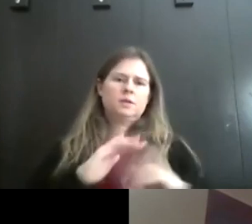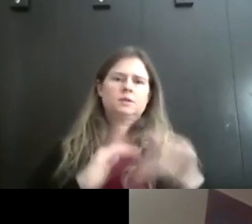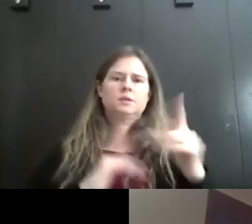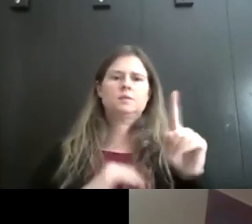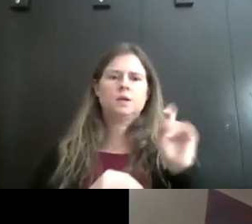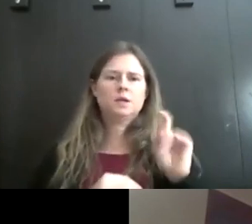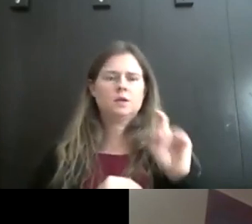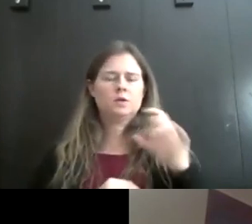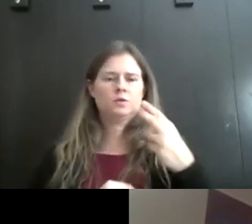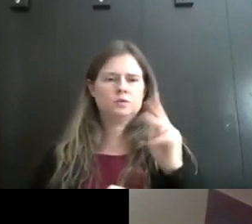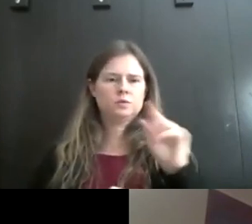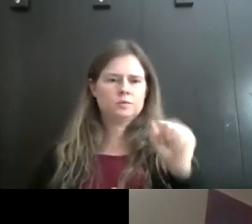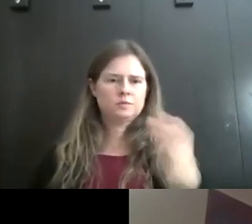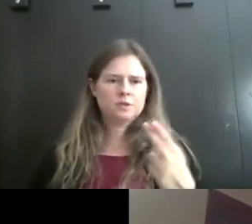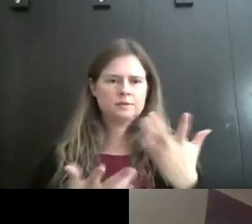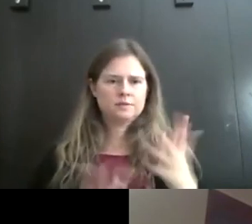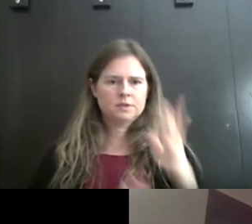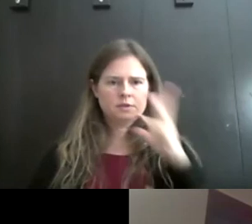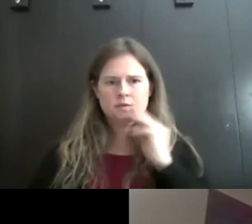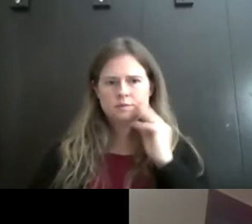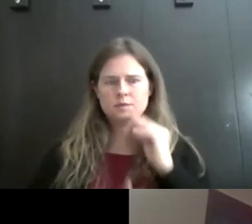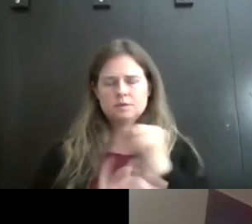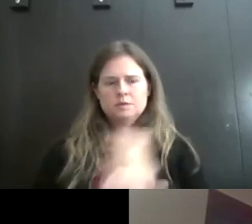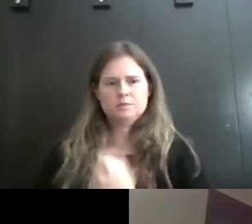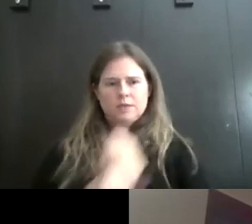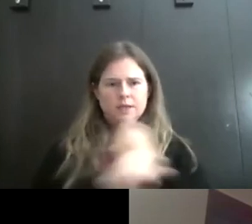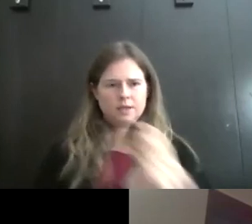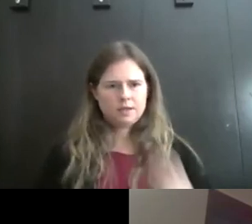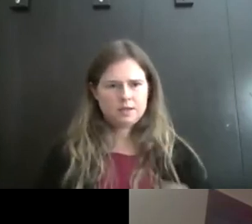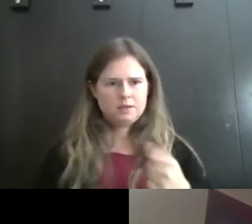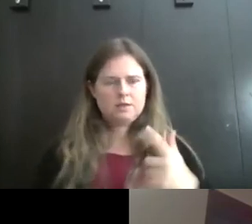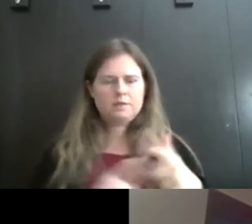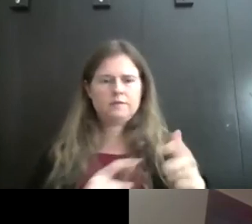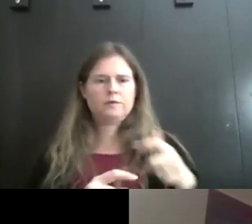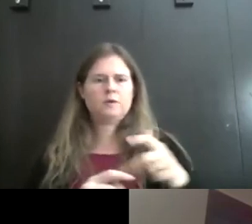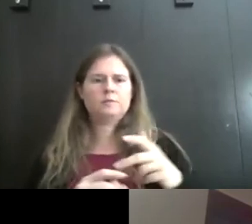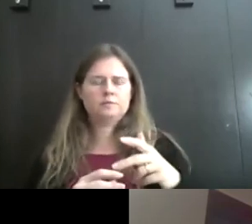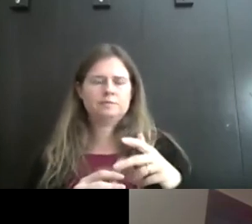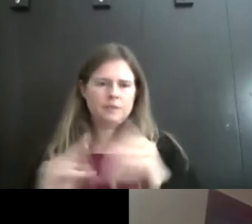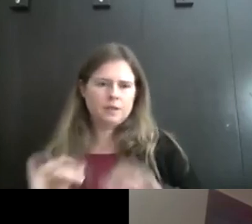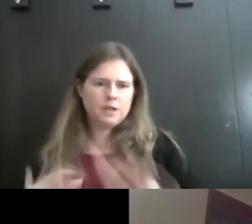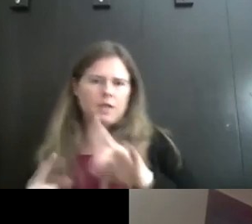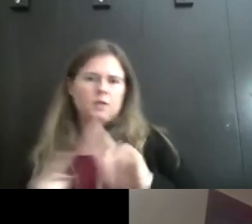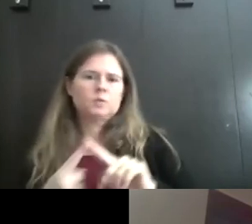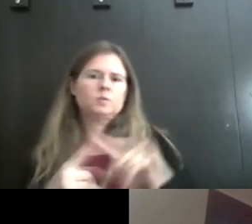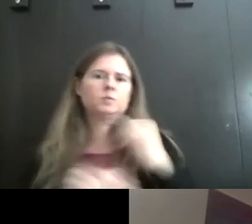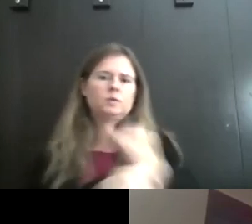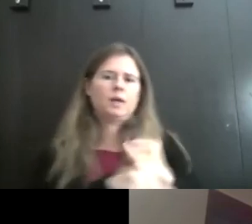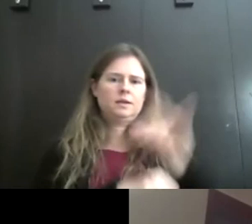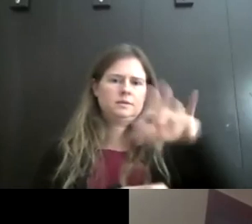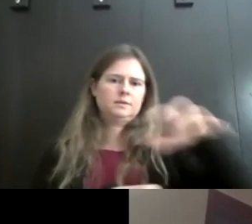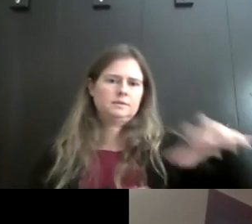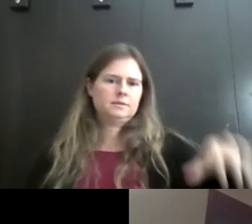can say they've paddled in one of the crossings from the mainland to to Santa Cruz Island. And